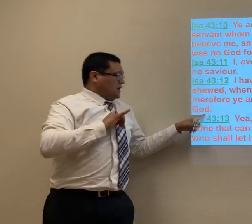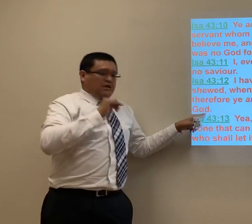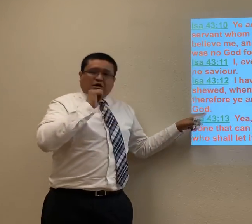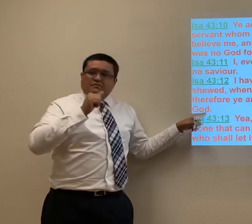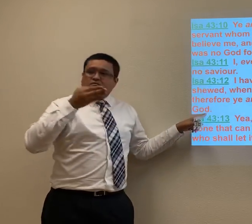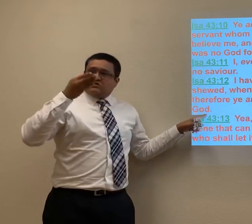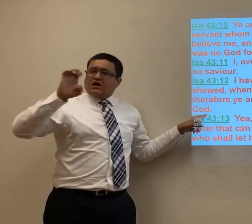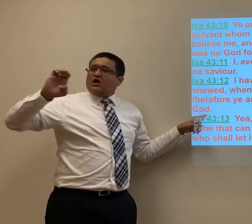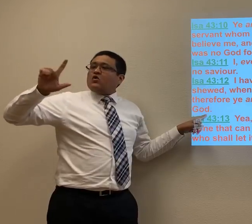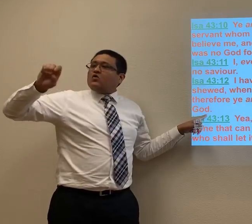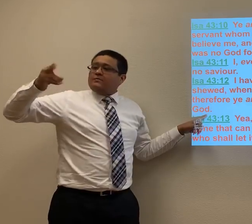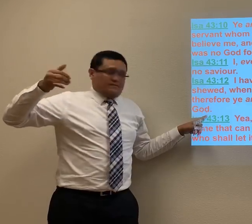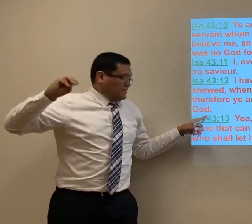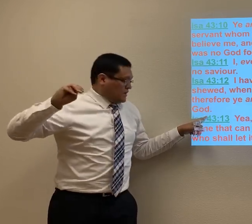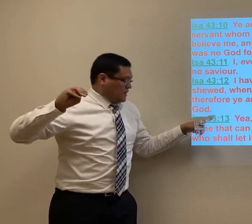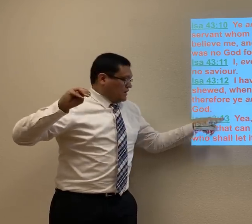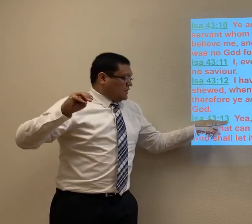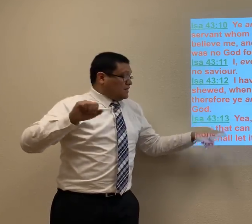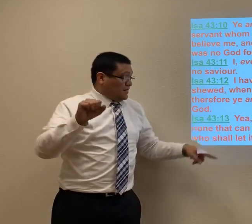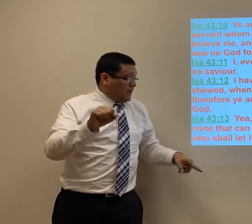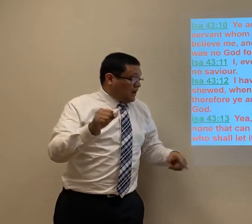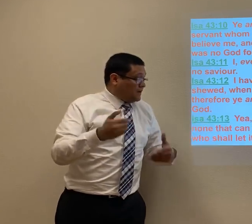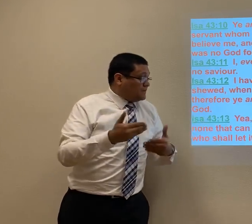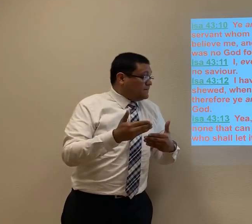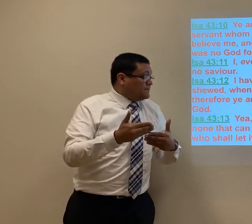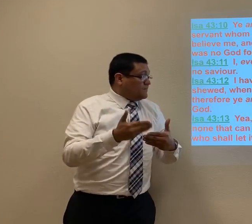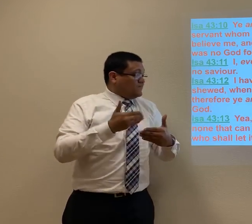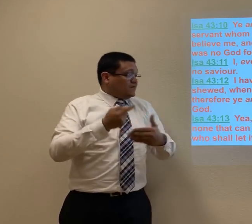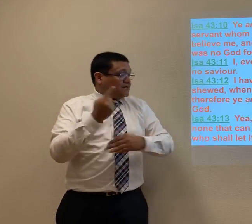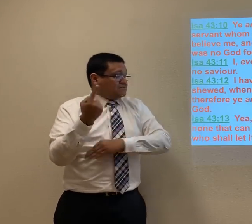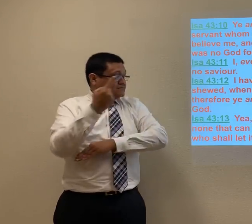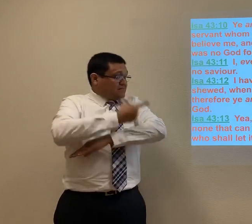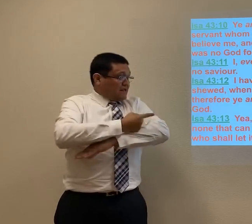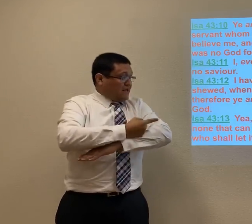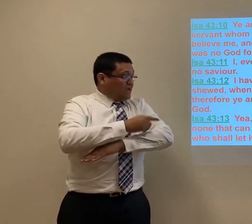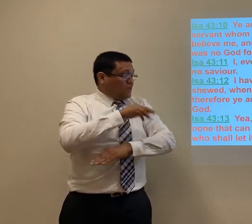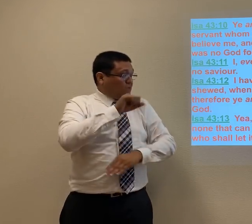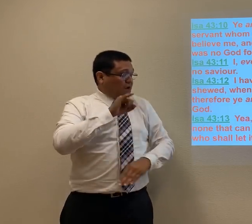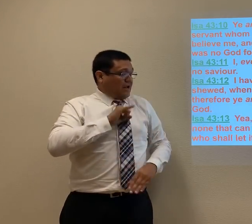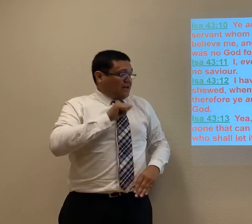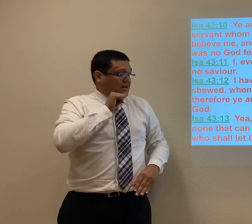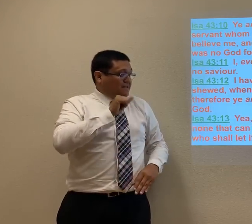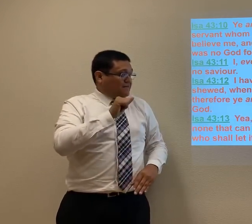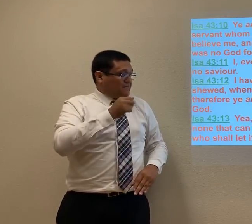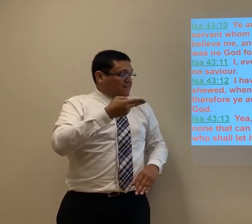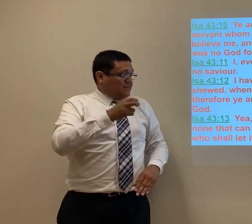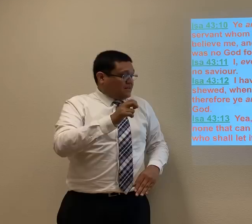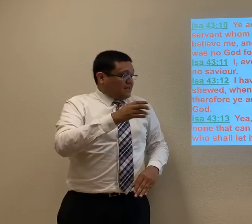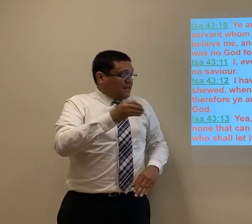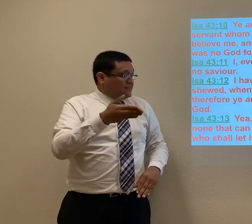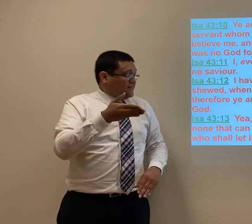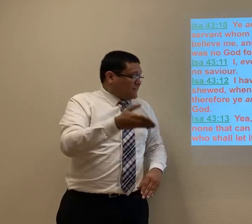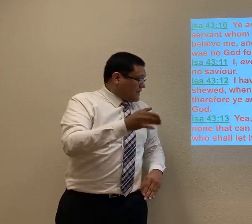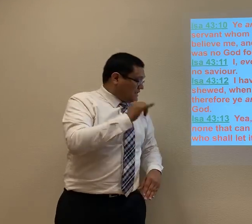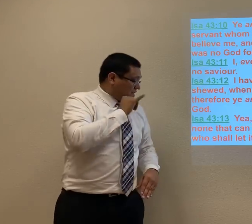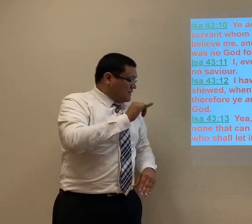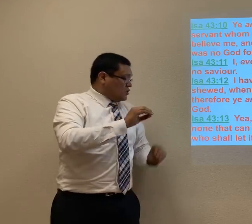Lord, I am God. I am the Lord, Yahweh, I am God. And Isaiah 43:13 says, yea, before the